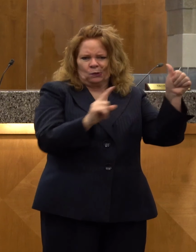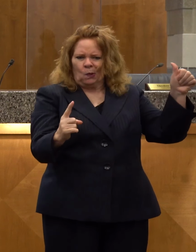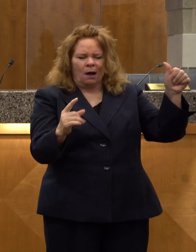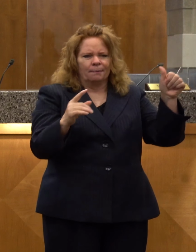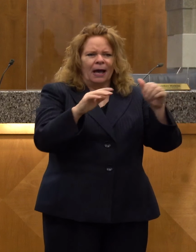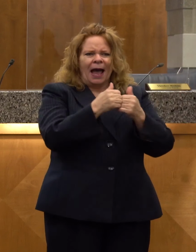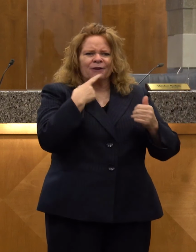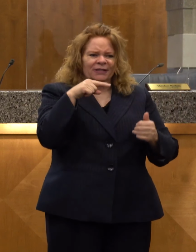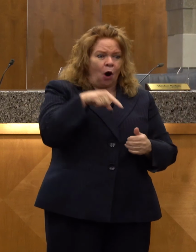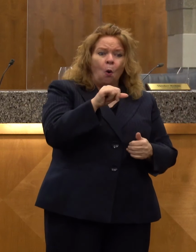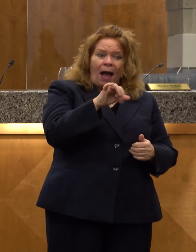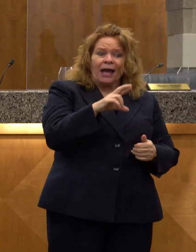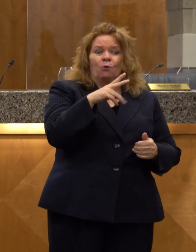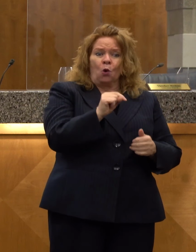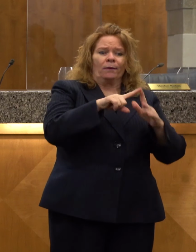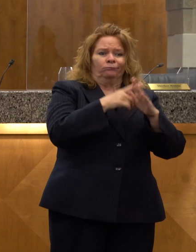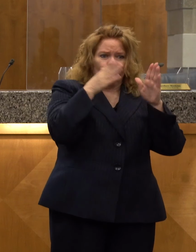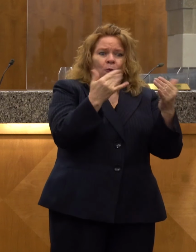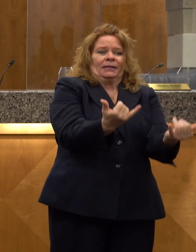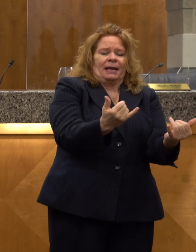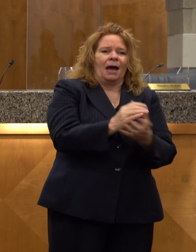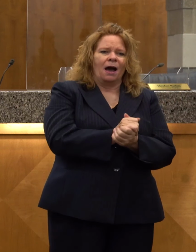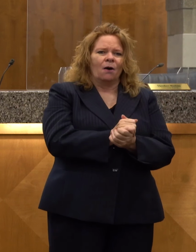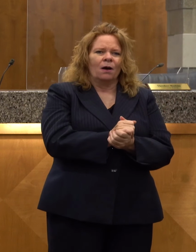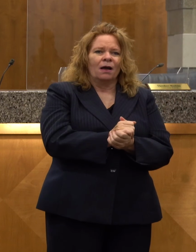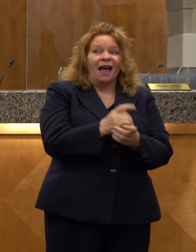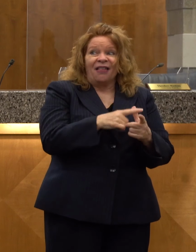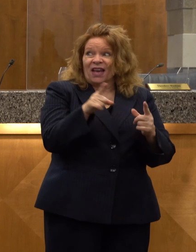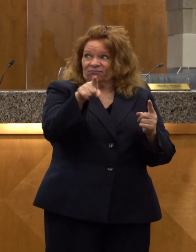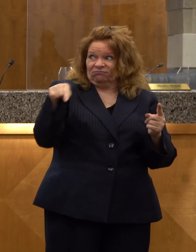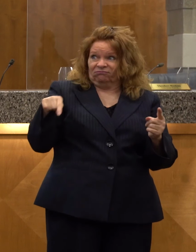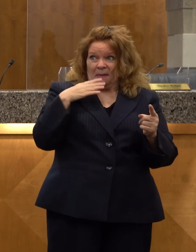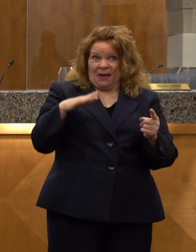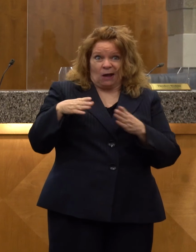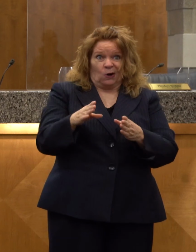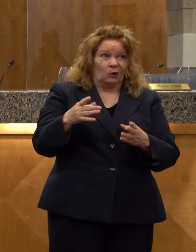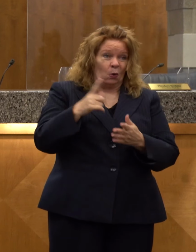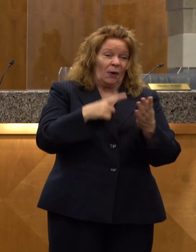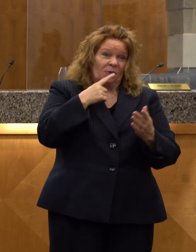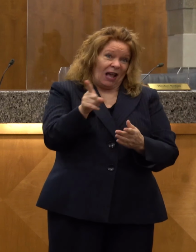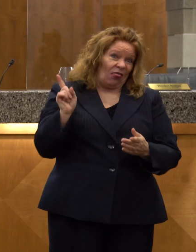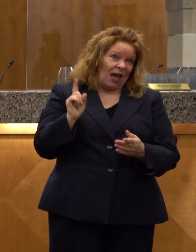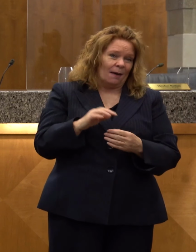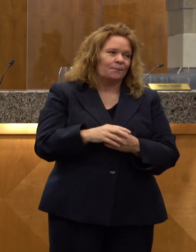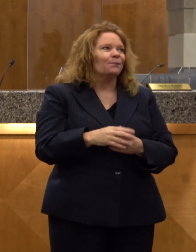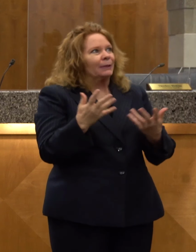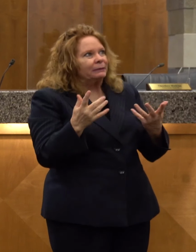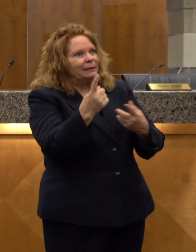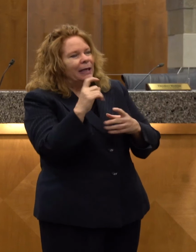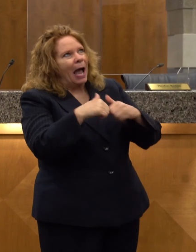and say, okay, well, Airport Road is where we're going to start, and then what do you say to those who still have bad roads that are waiting to? Well, the question is, how